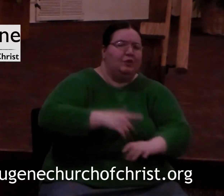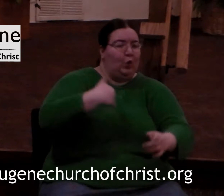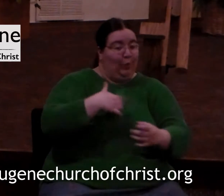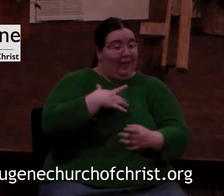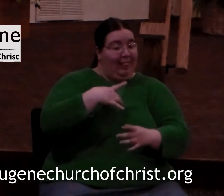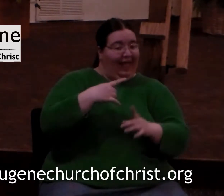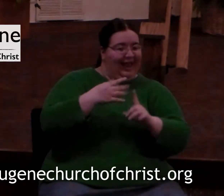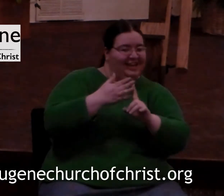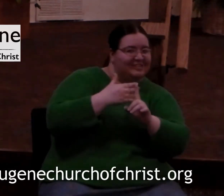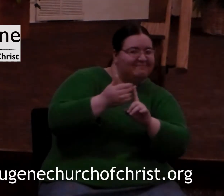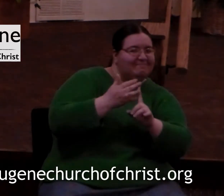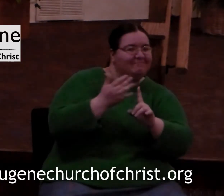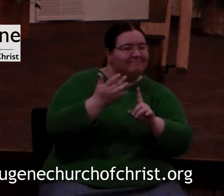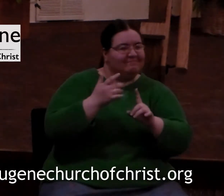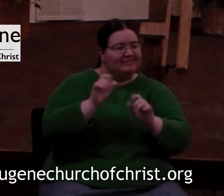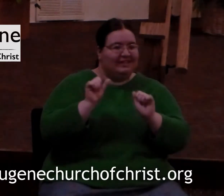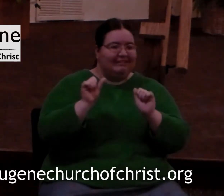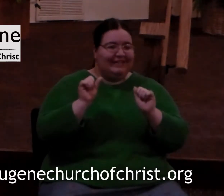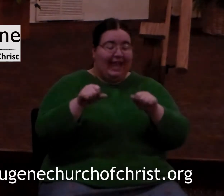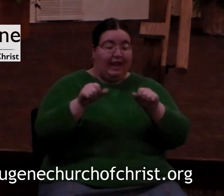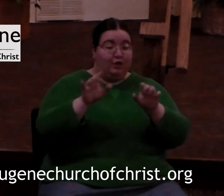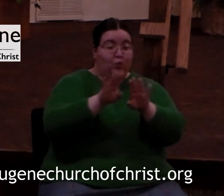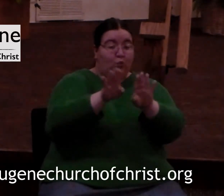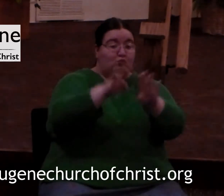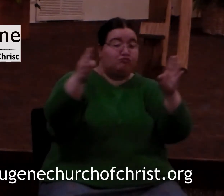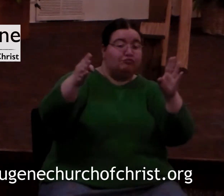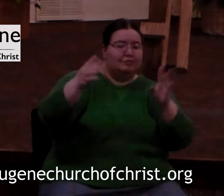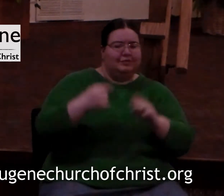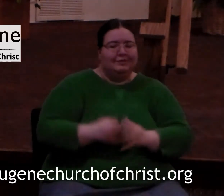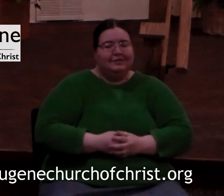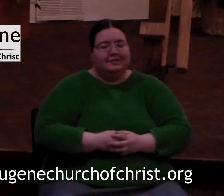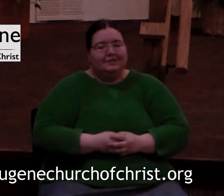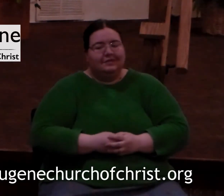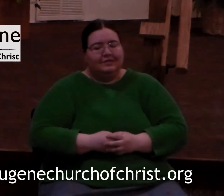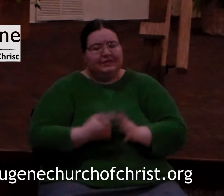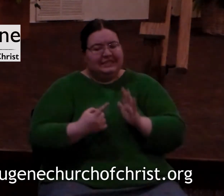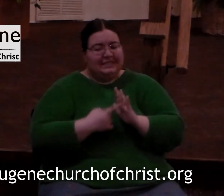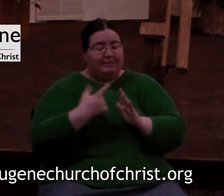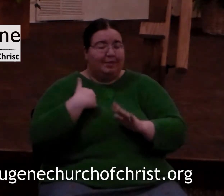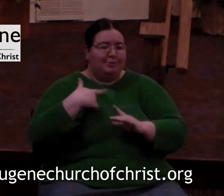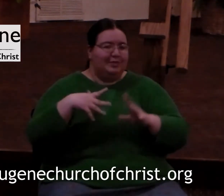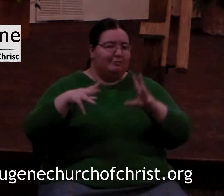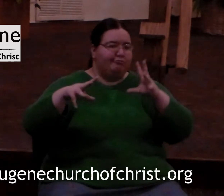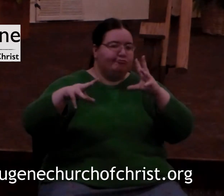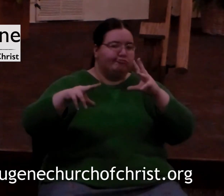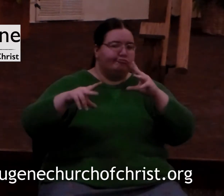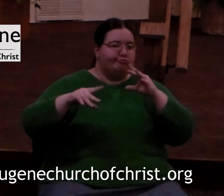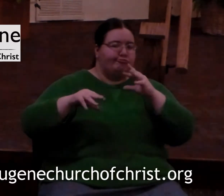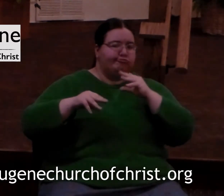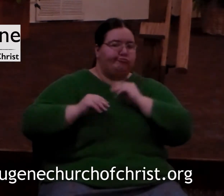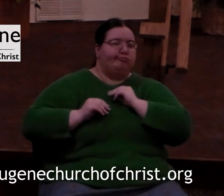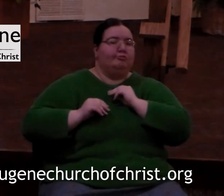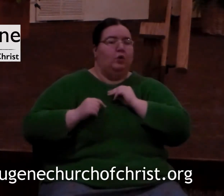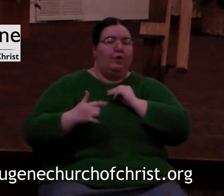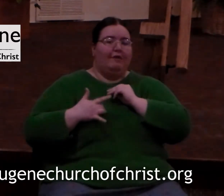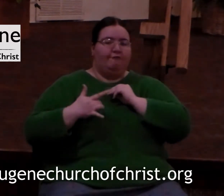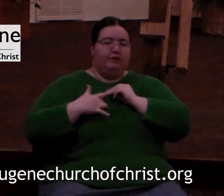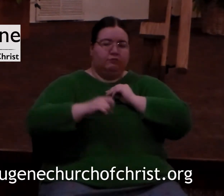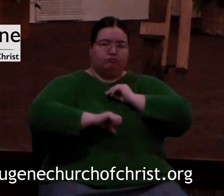go to our heads. Sometimes we get too prideful about it. And sometimes we just tend to live on it. Let's all sit around and tell each other how great we